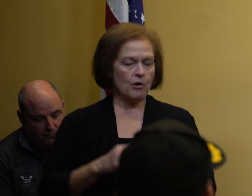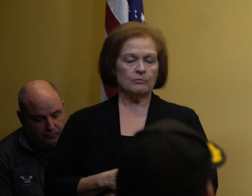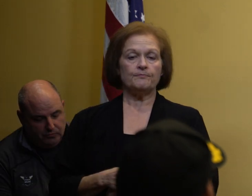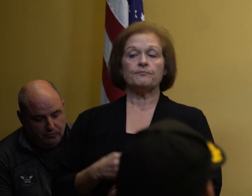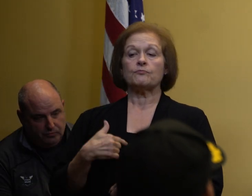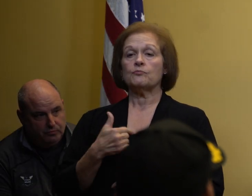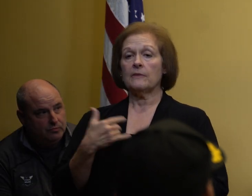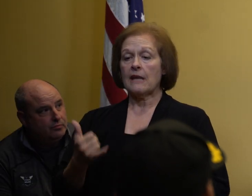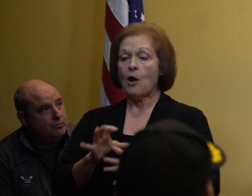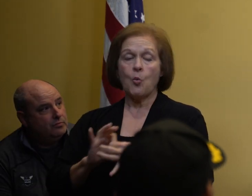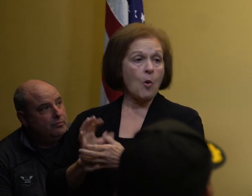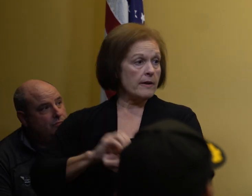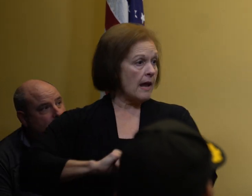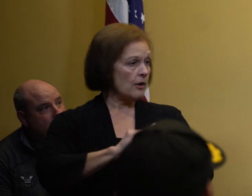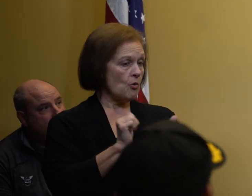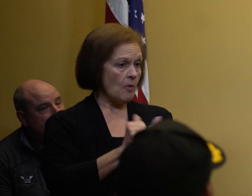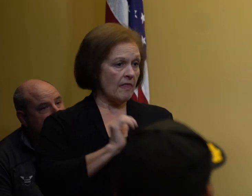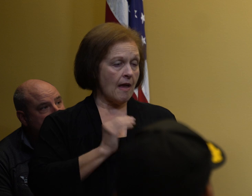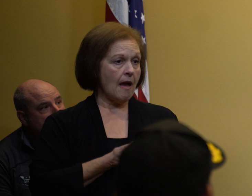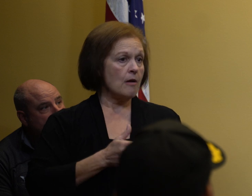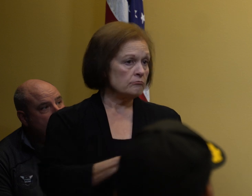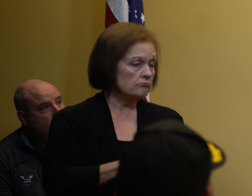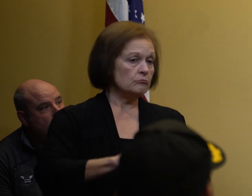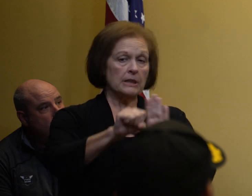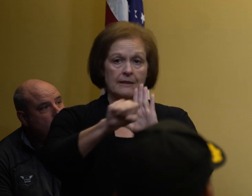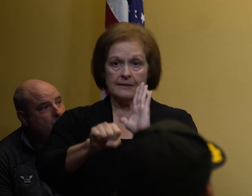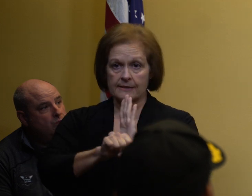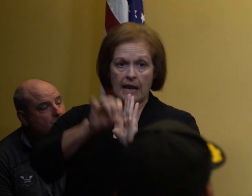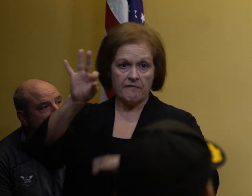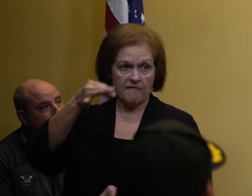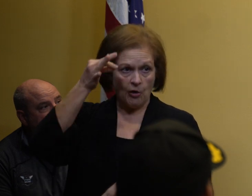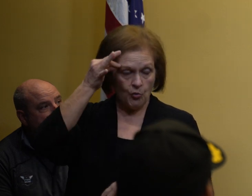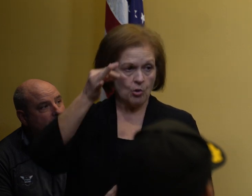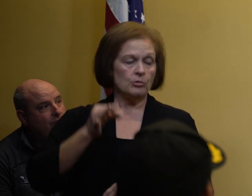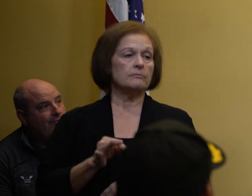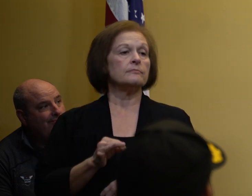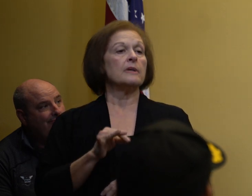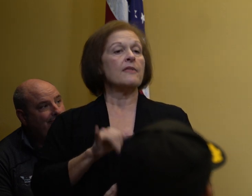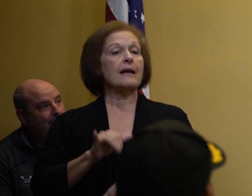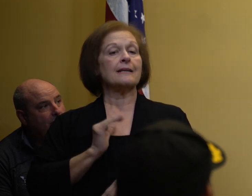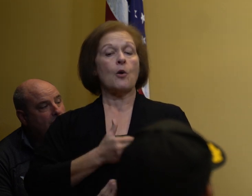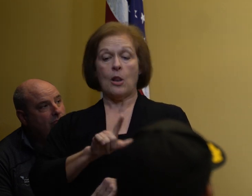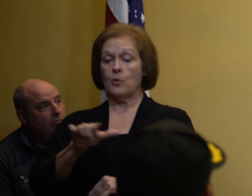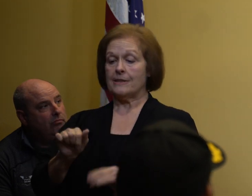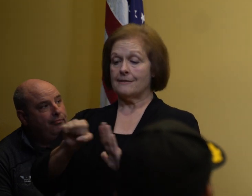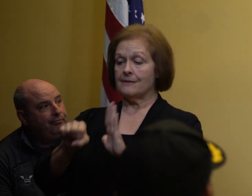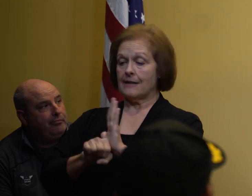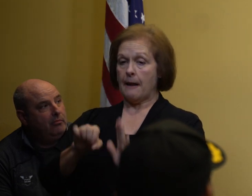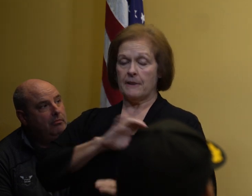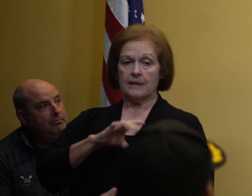as you know, with all of our partners, local, state, and federal. Of course, that includes our Louisiana State